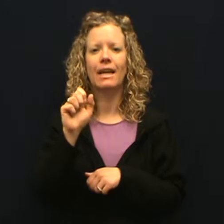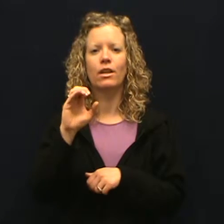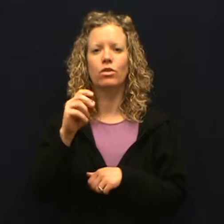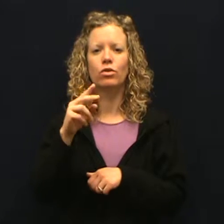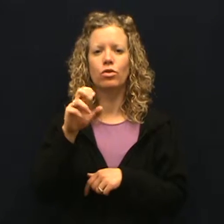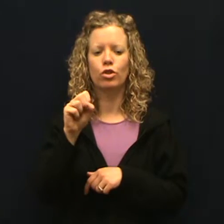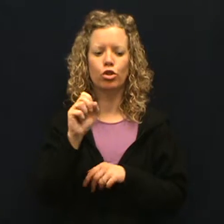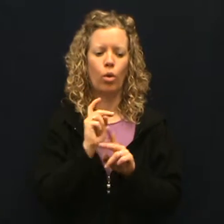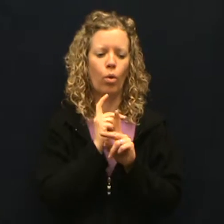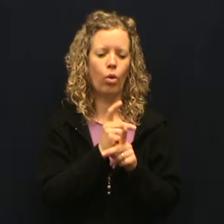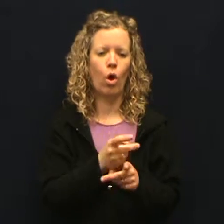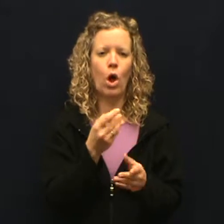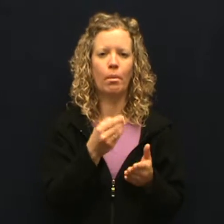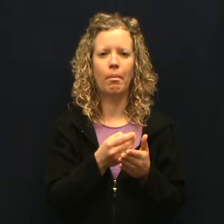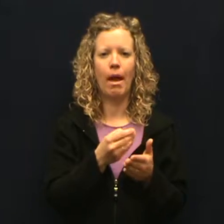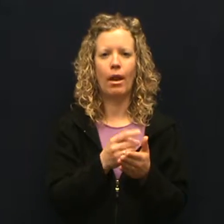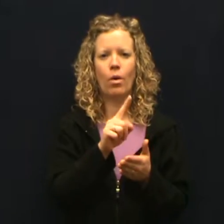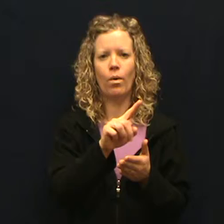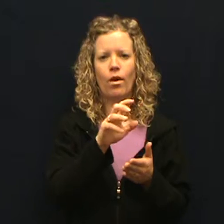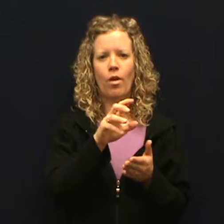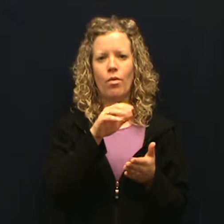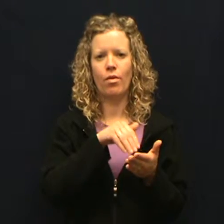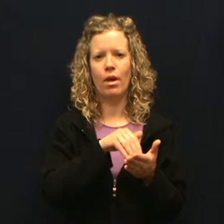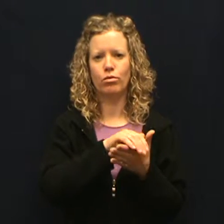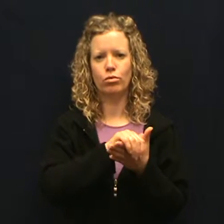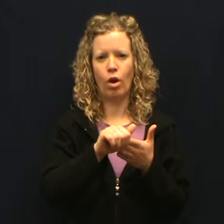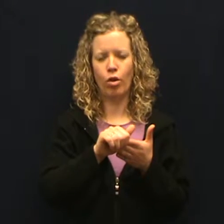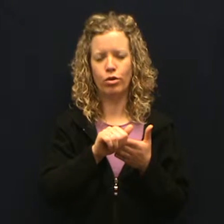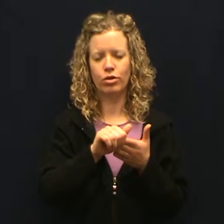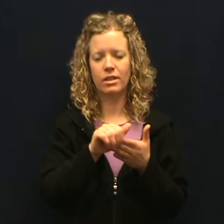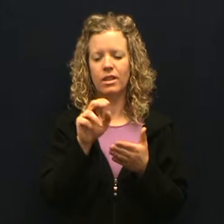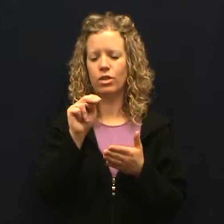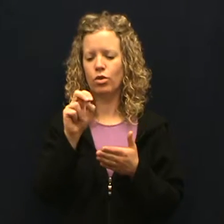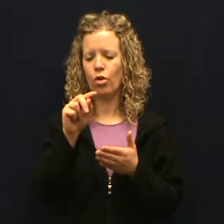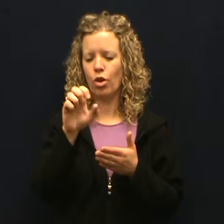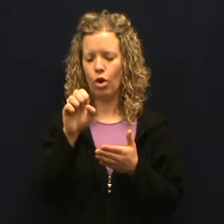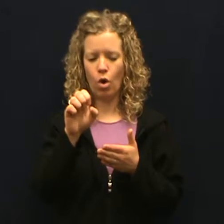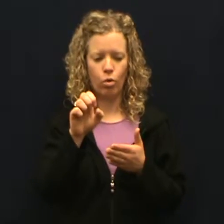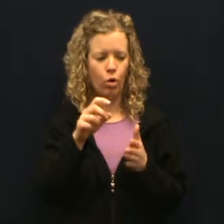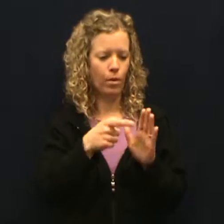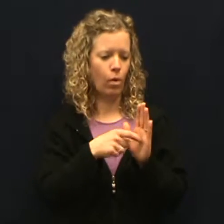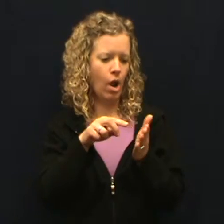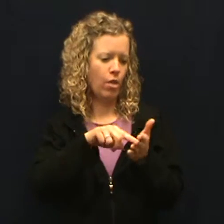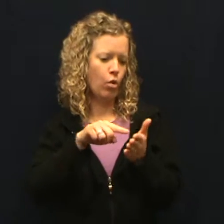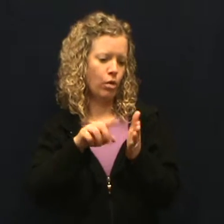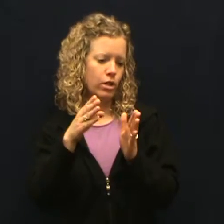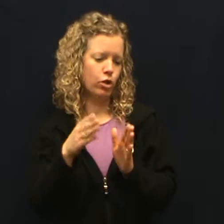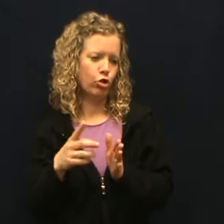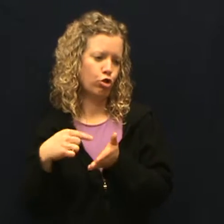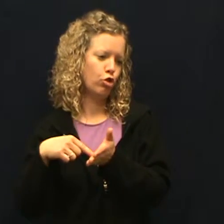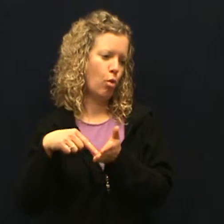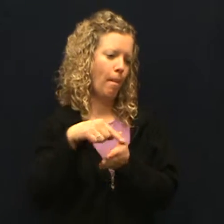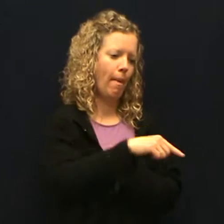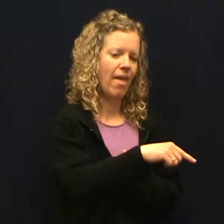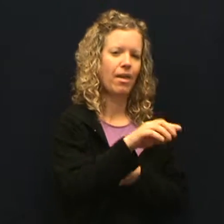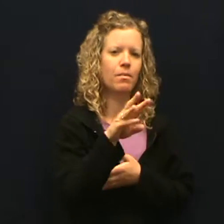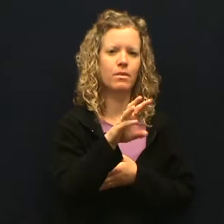researcher by creating a note that required the researcher to pay Skechers 6% interest on the